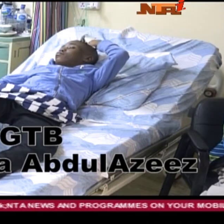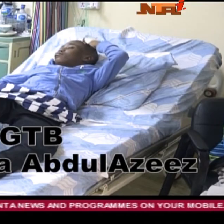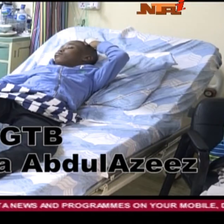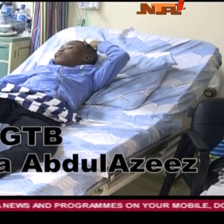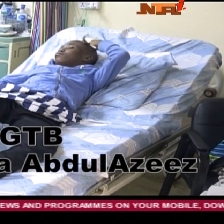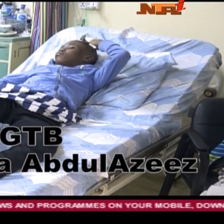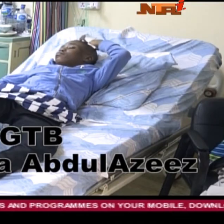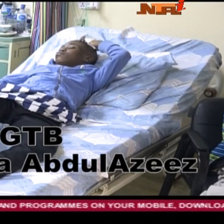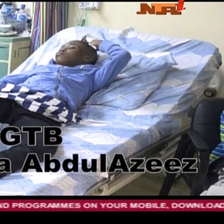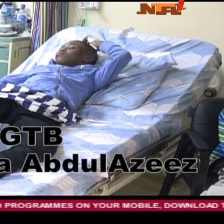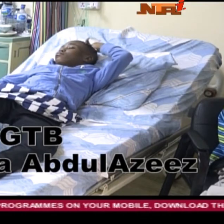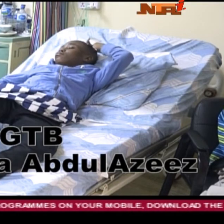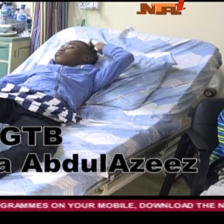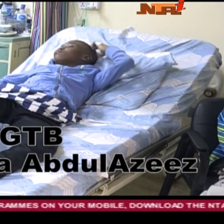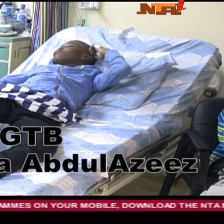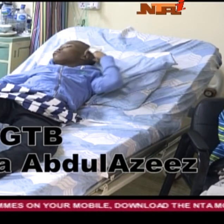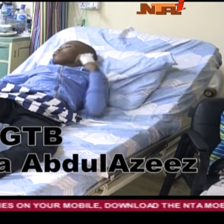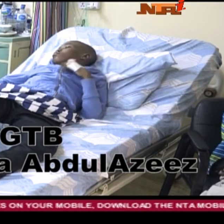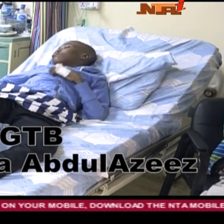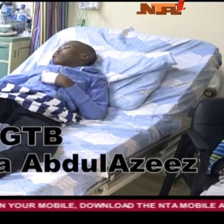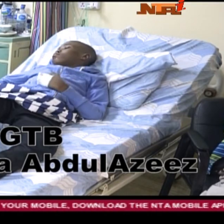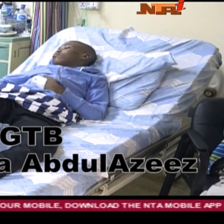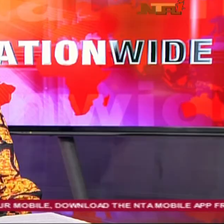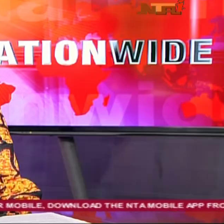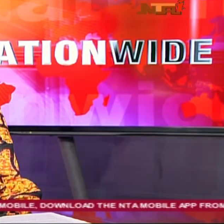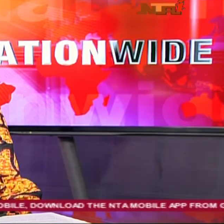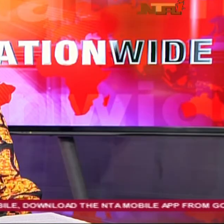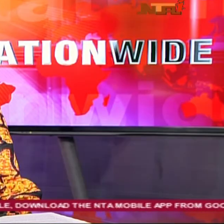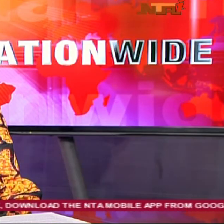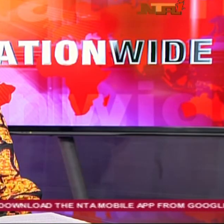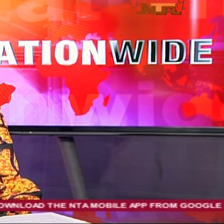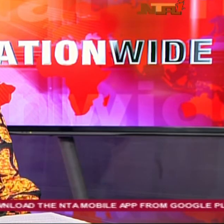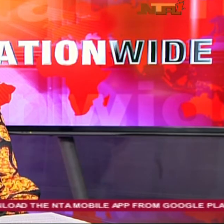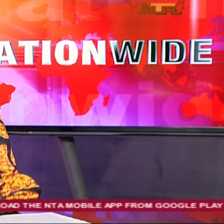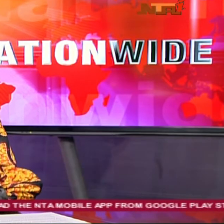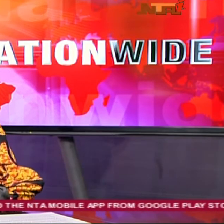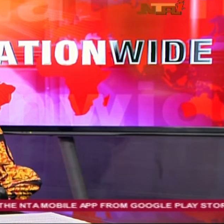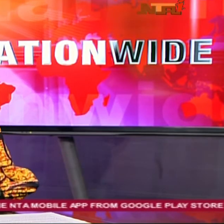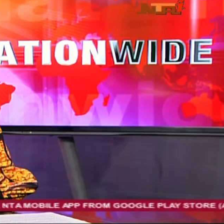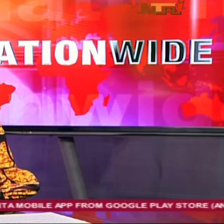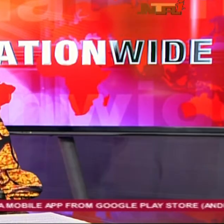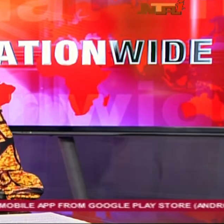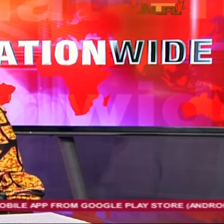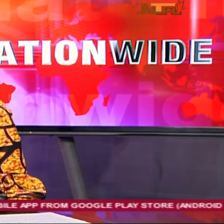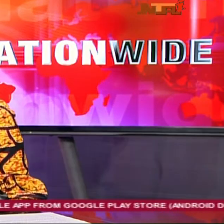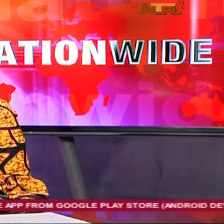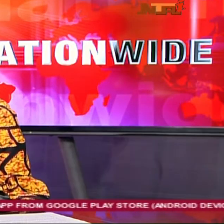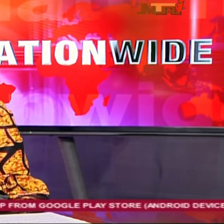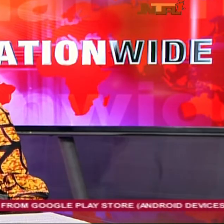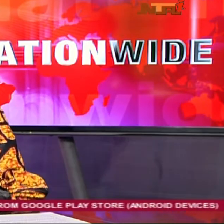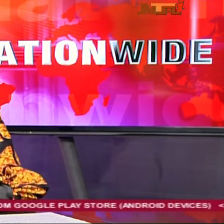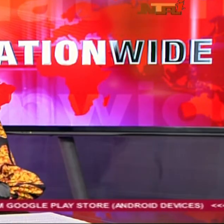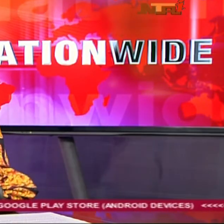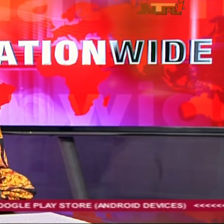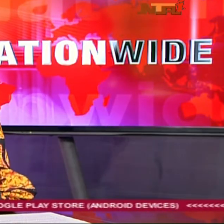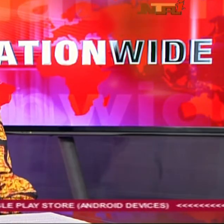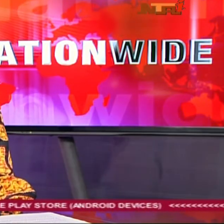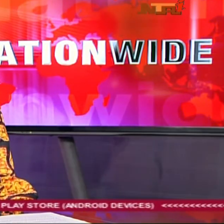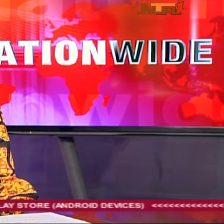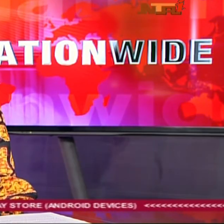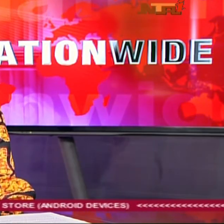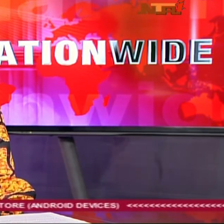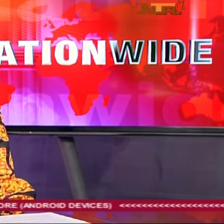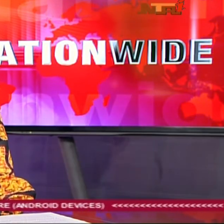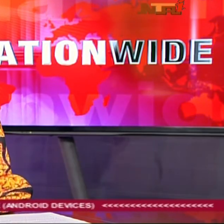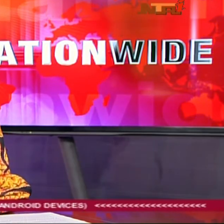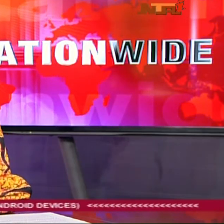Mom, so Damien Dati, NTA News. Okay. Imam needs your help. If you can reach out,